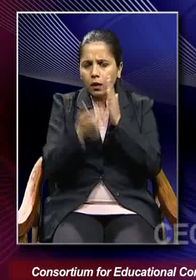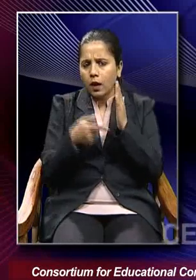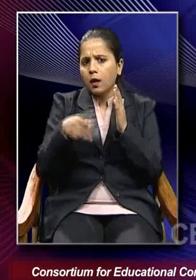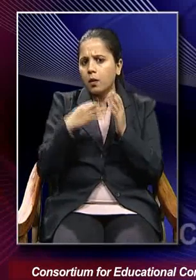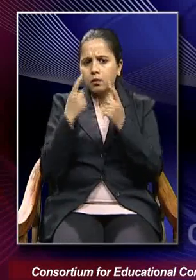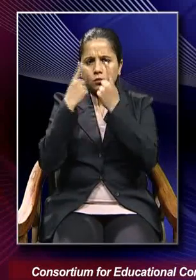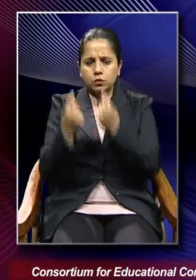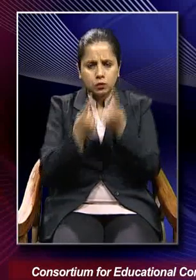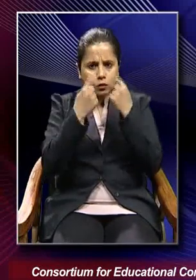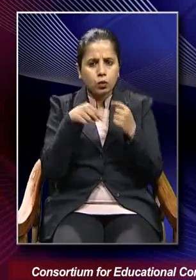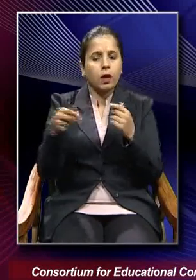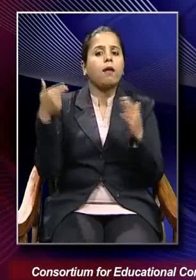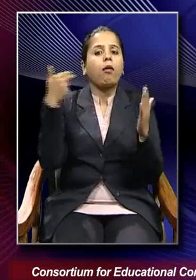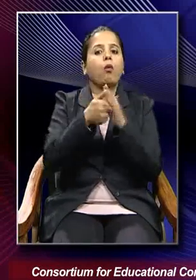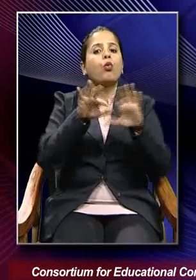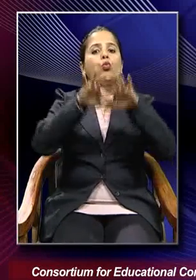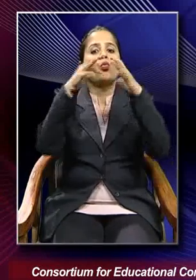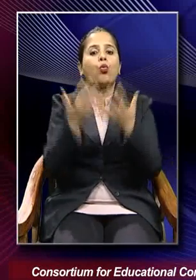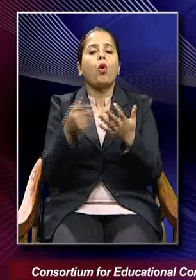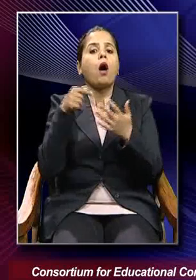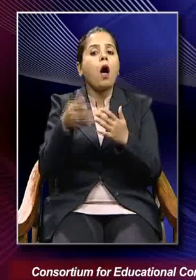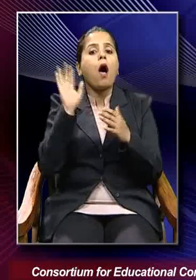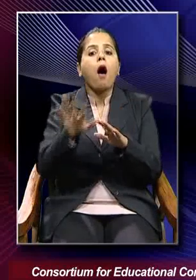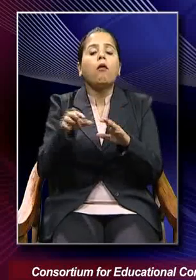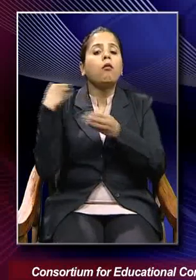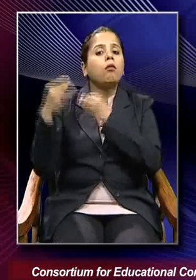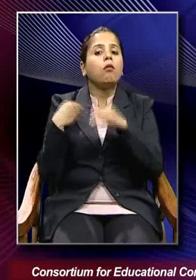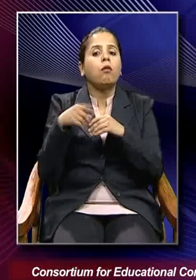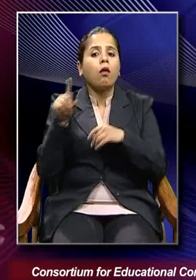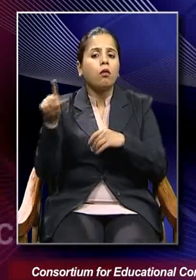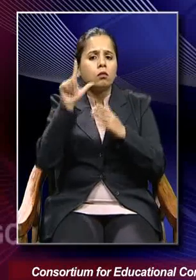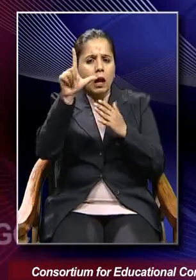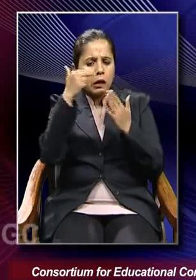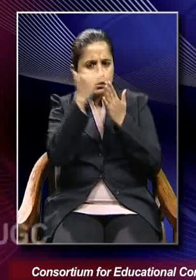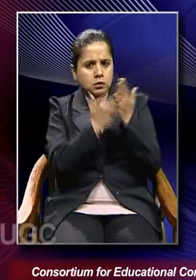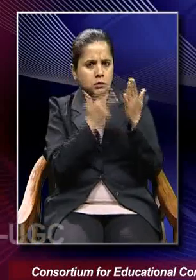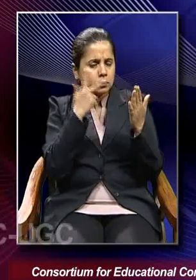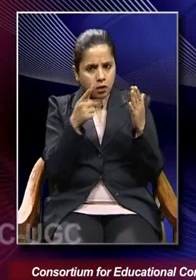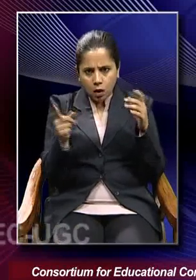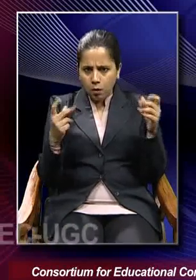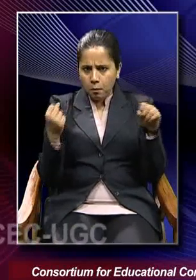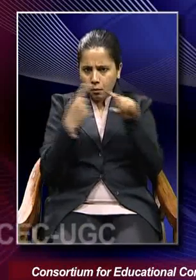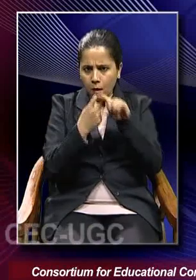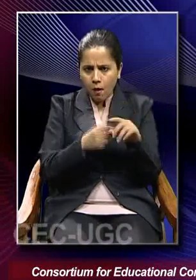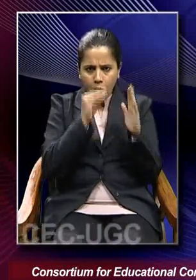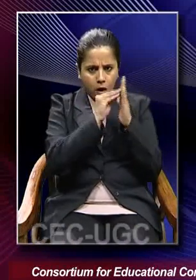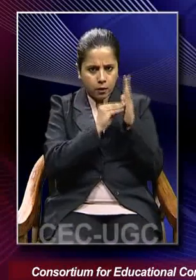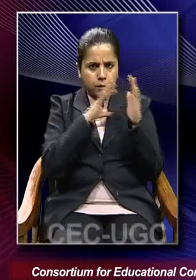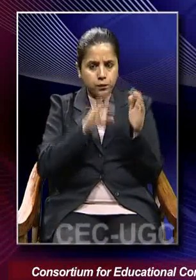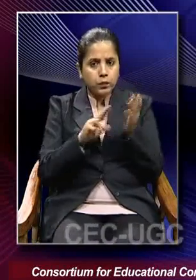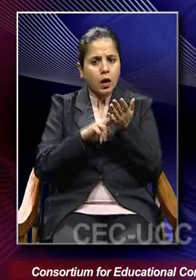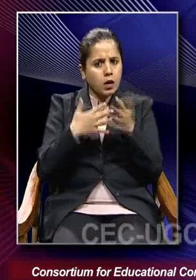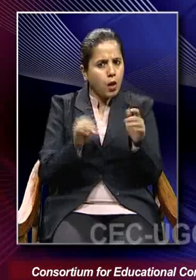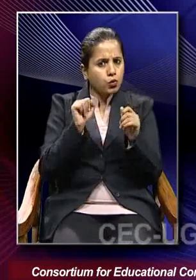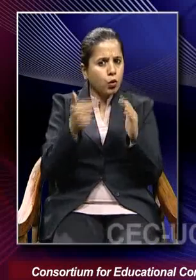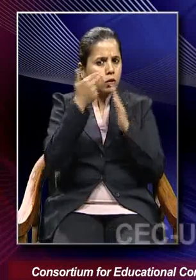sites nominated to the World Heritage List in accordance with the relevant natural criteria